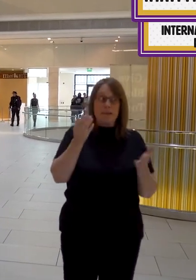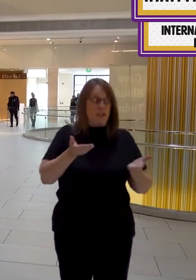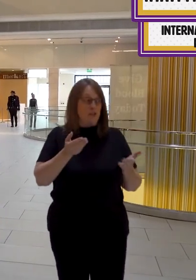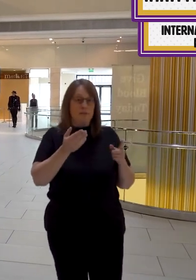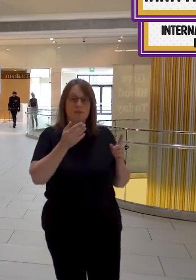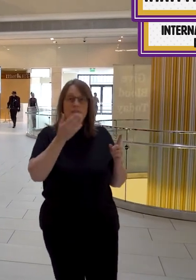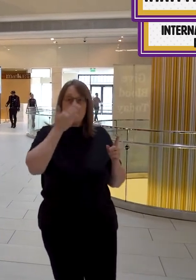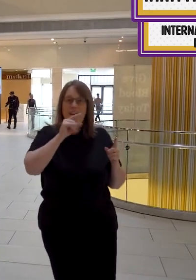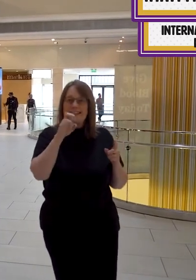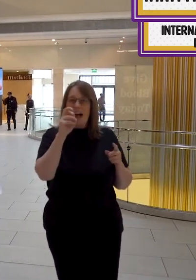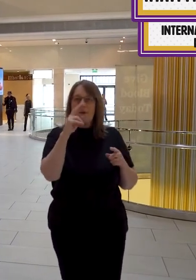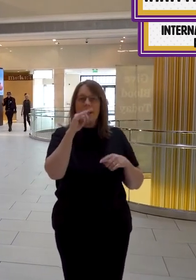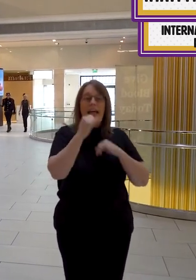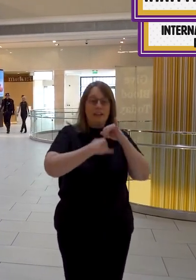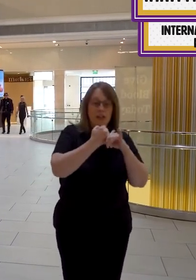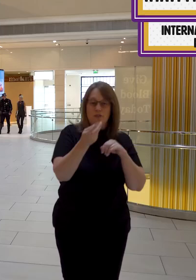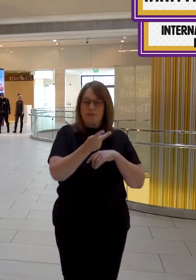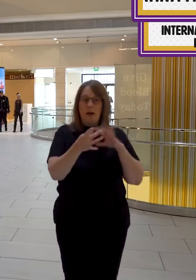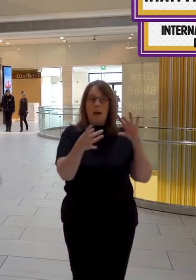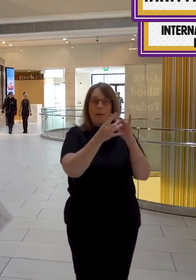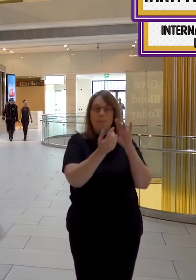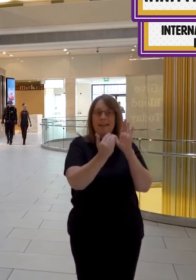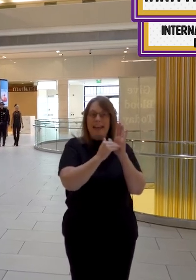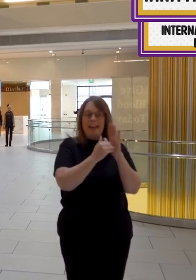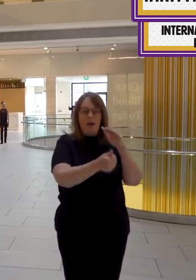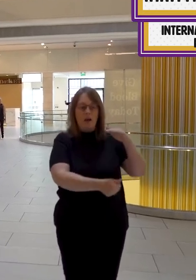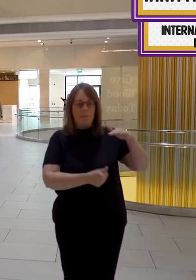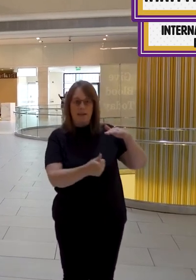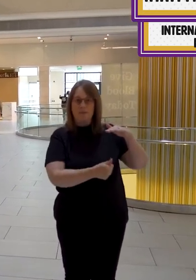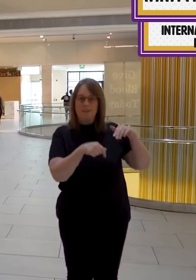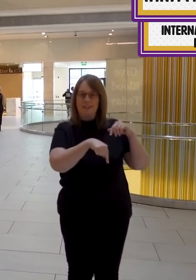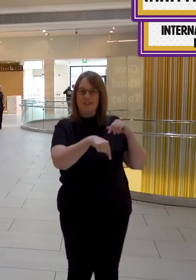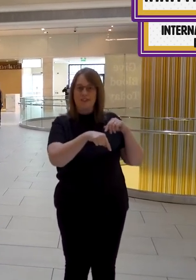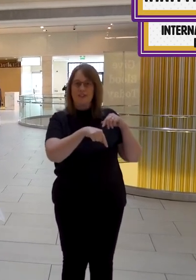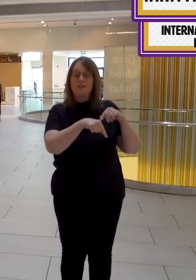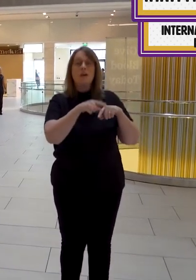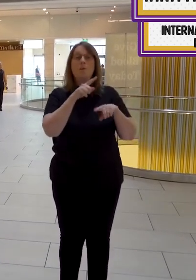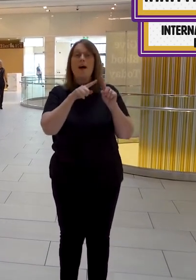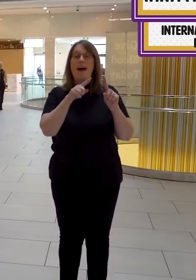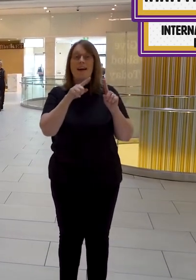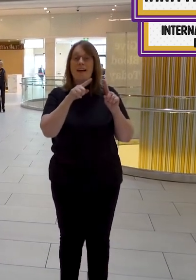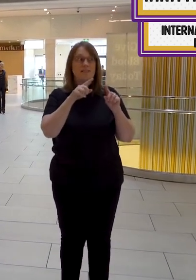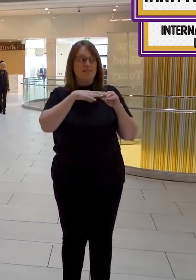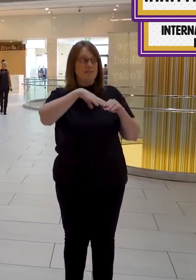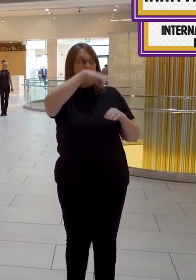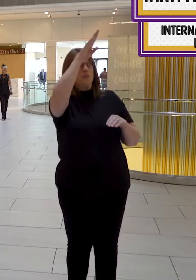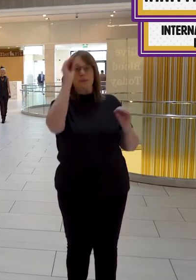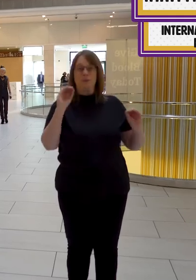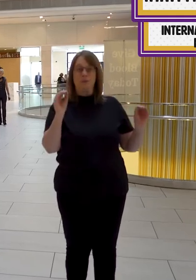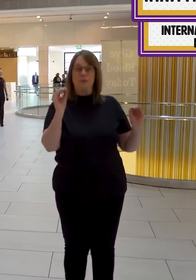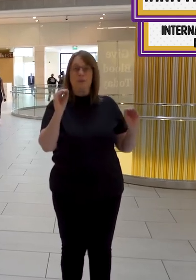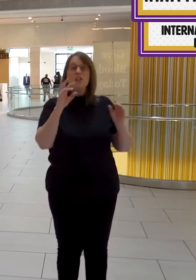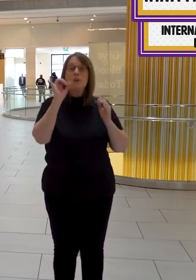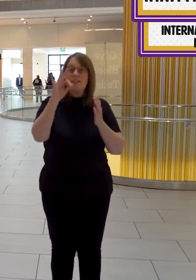main tower, and the International Tower link up again on the very bottom floor here of the Hyatt, but not in between. So if you have